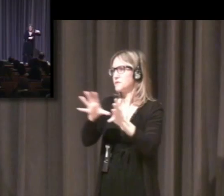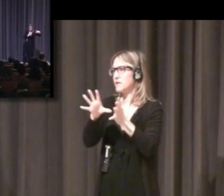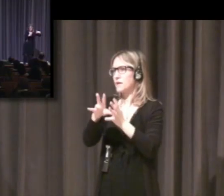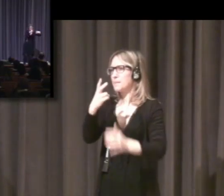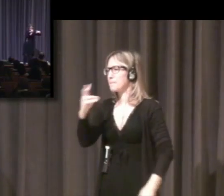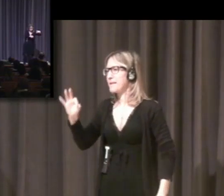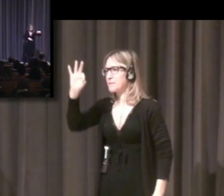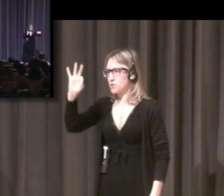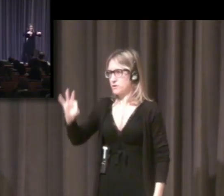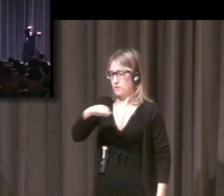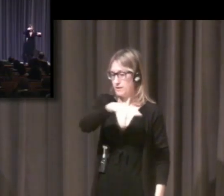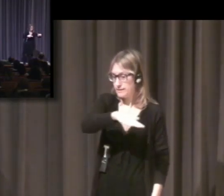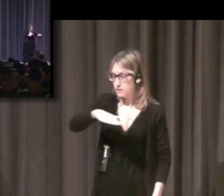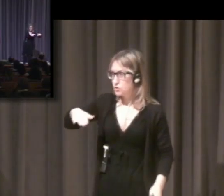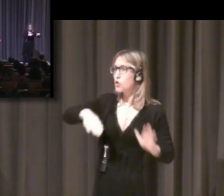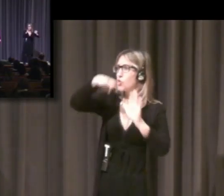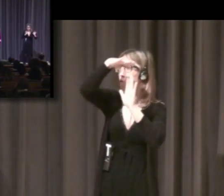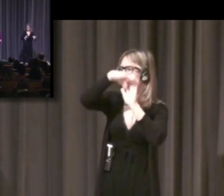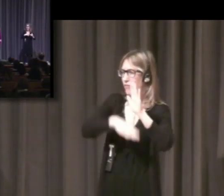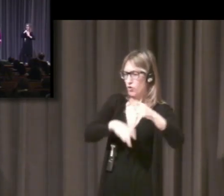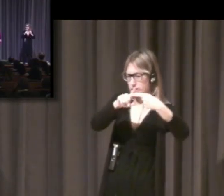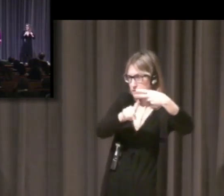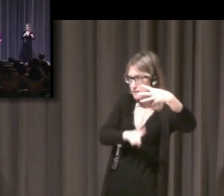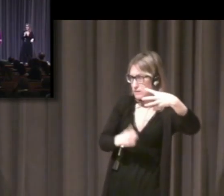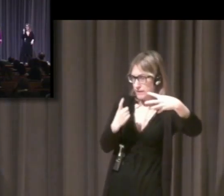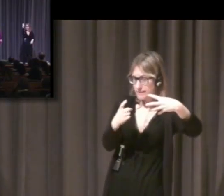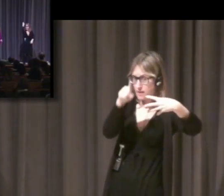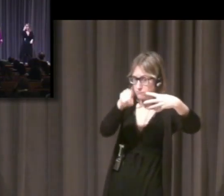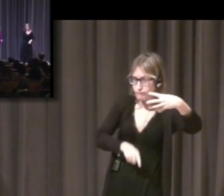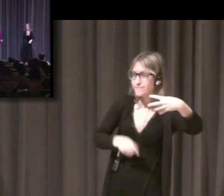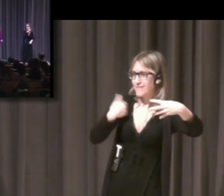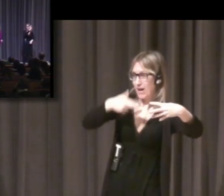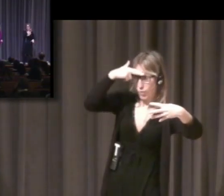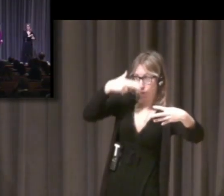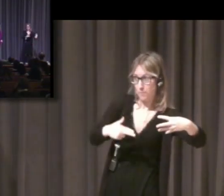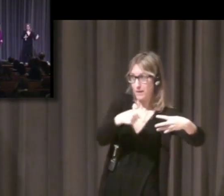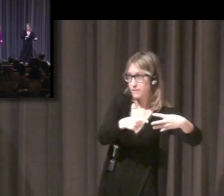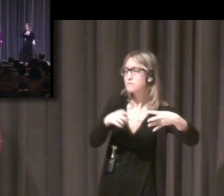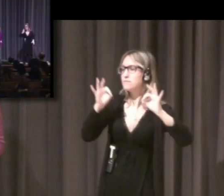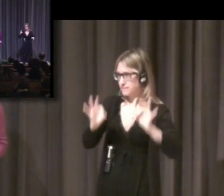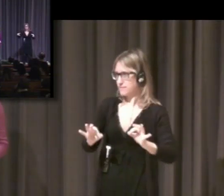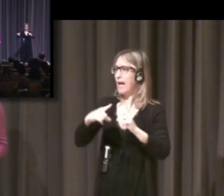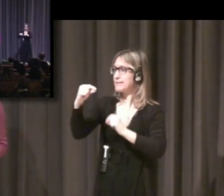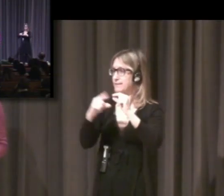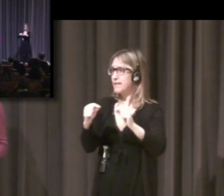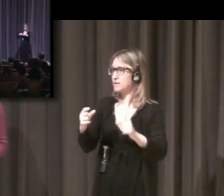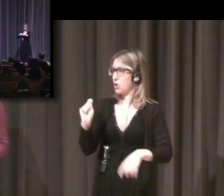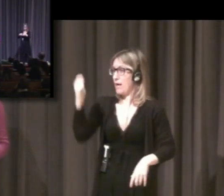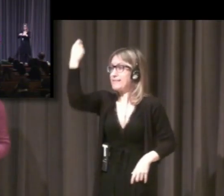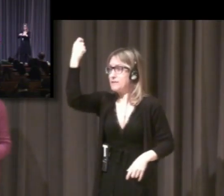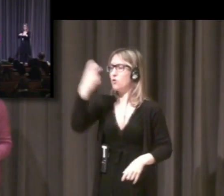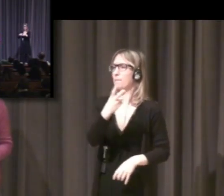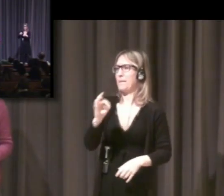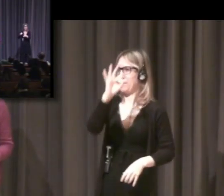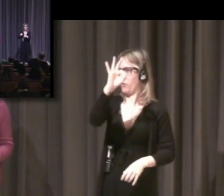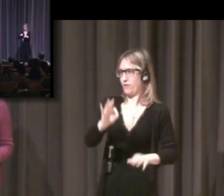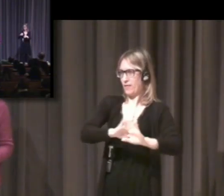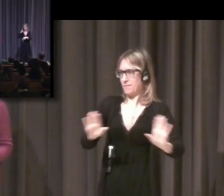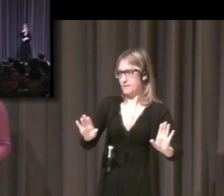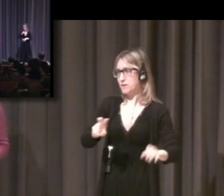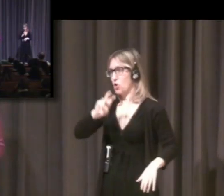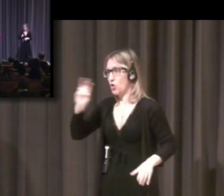many. Then you have the next group. The next group are people who cannot have conversations with